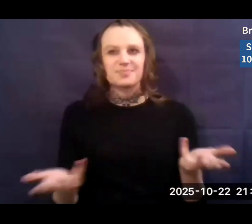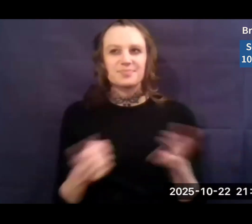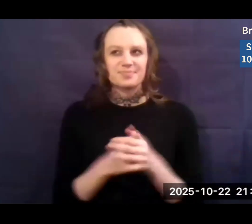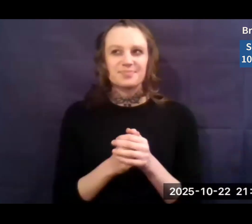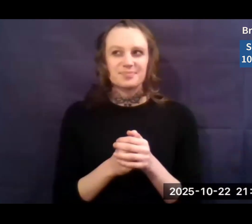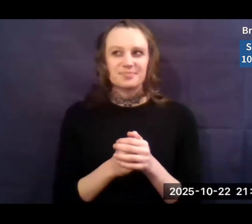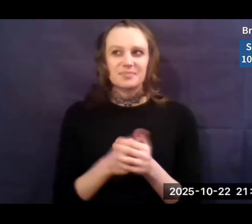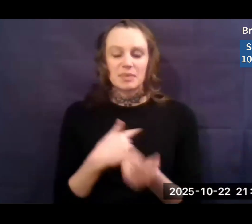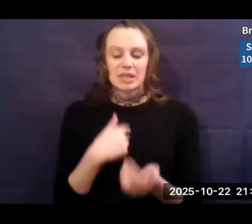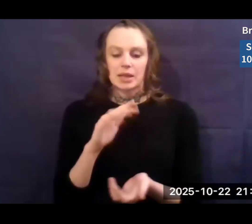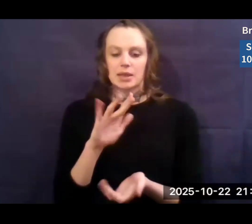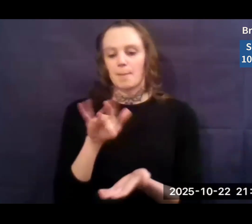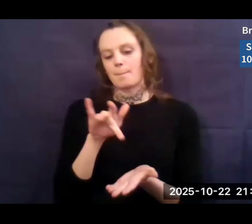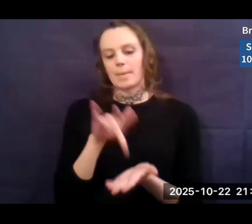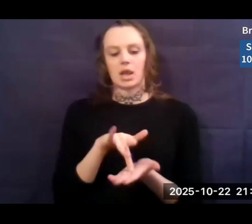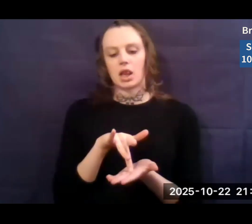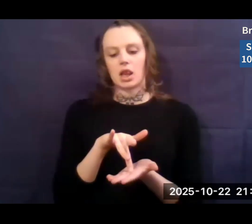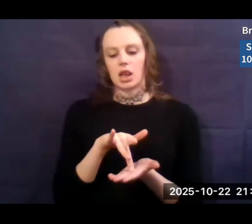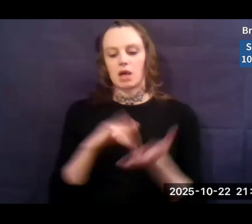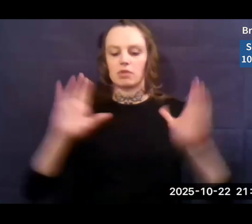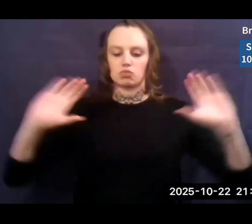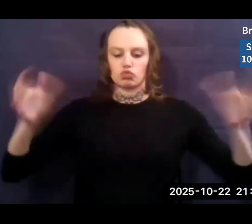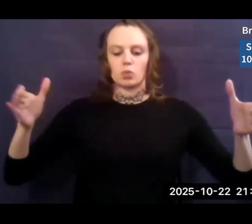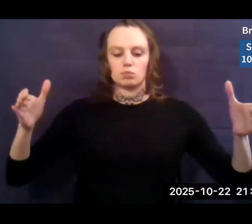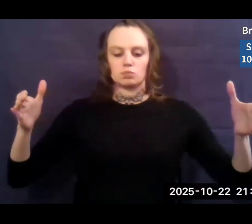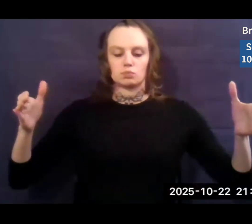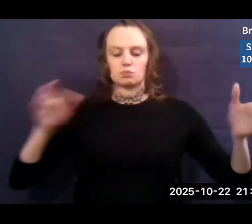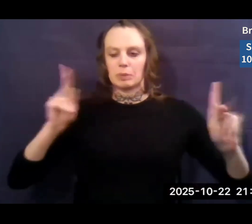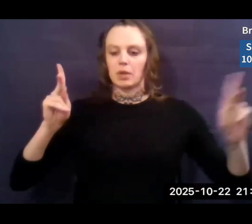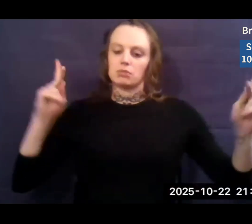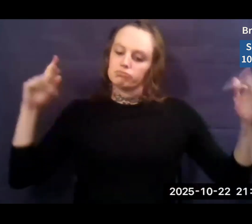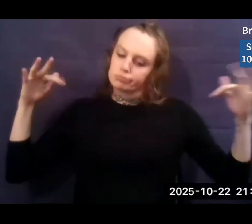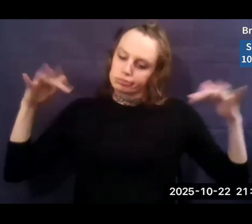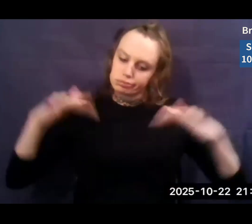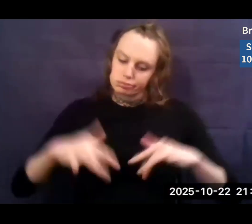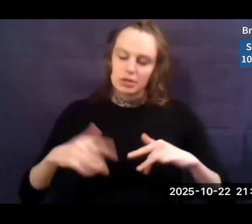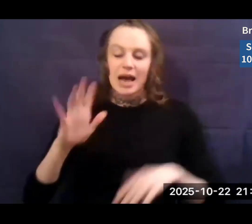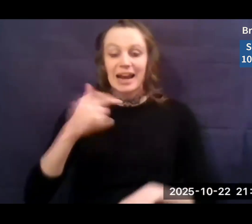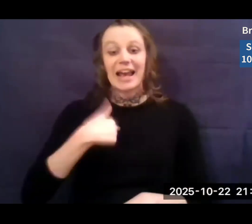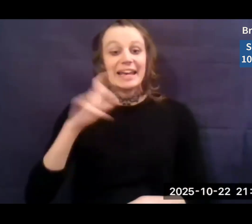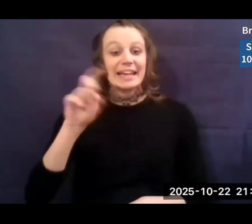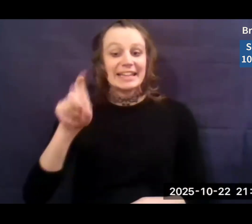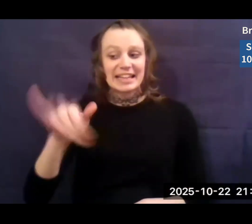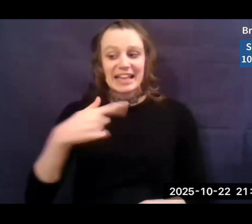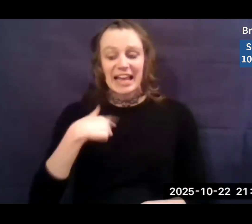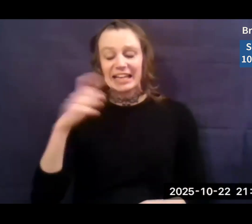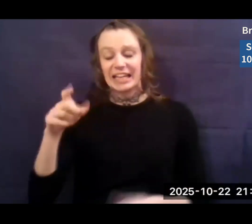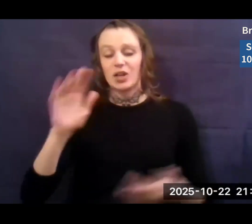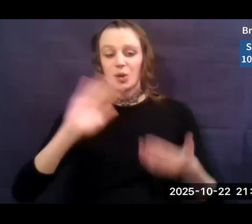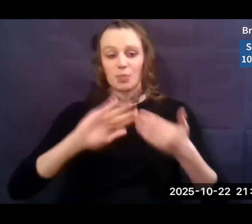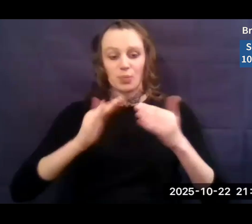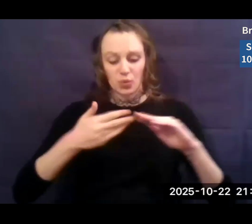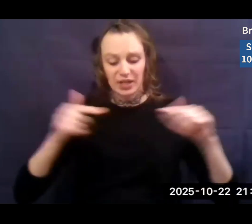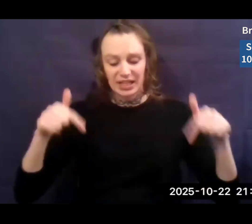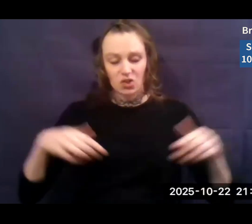the middle of the herd, and that's what I need. I need the community that I find here